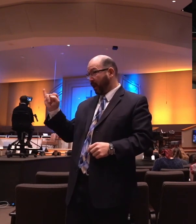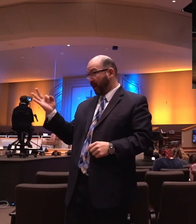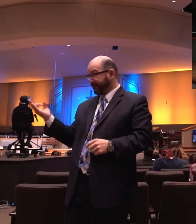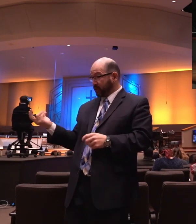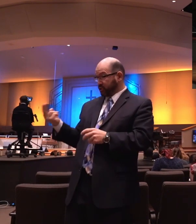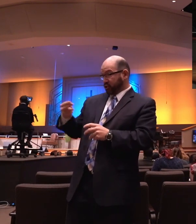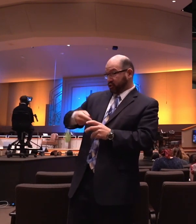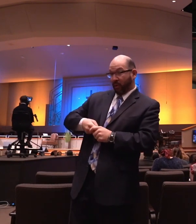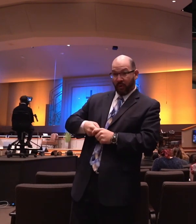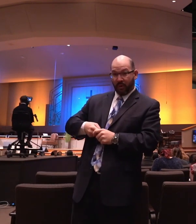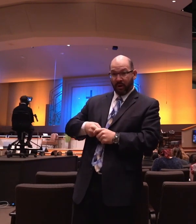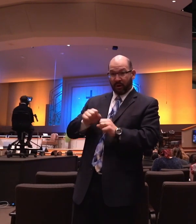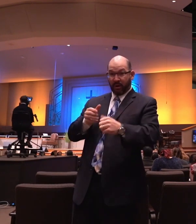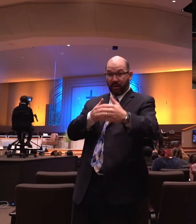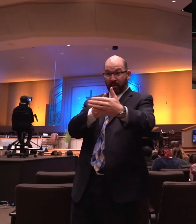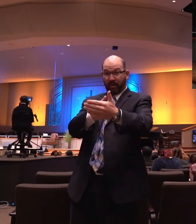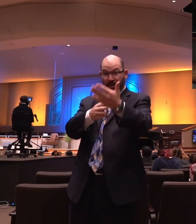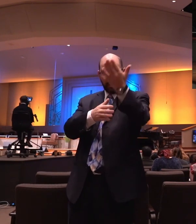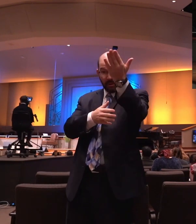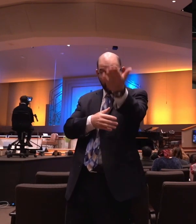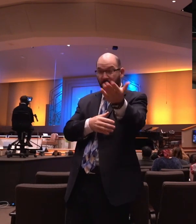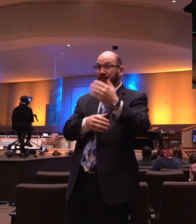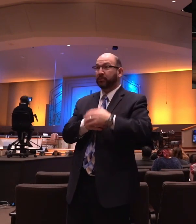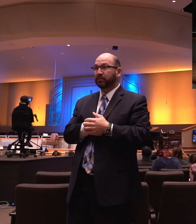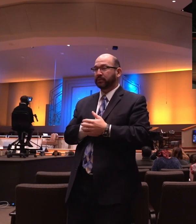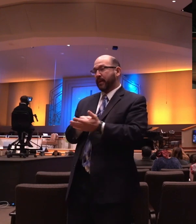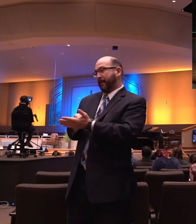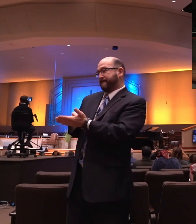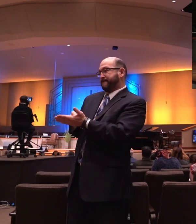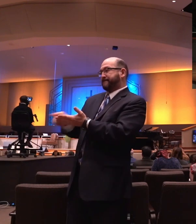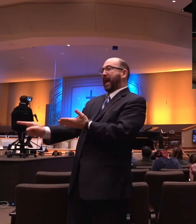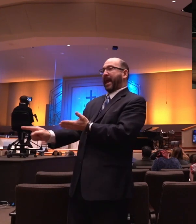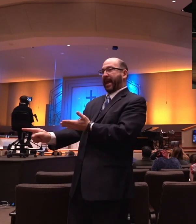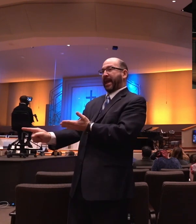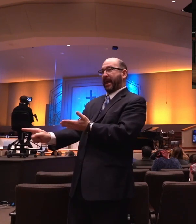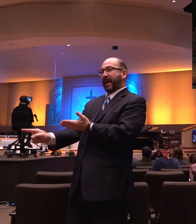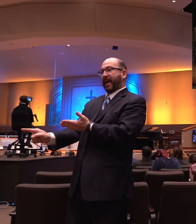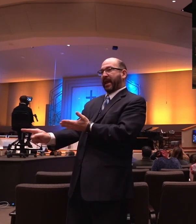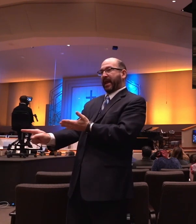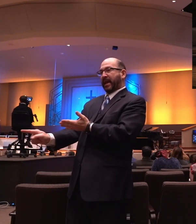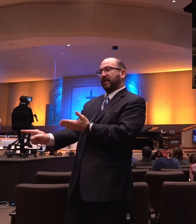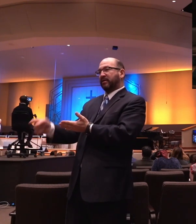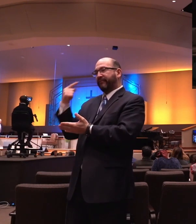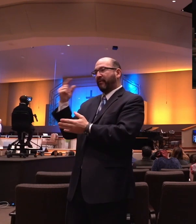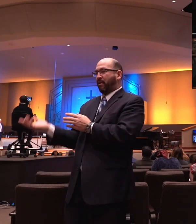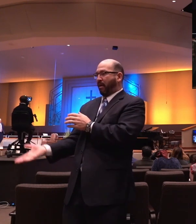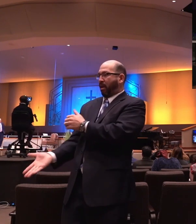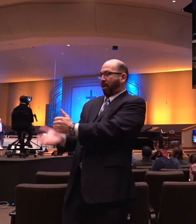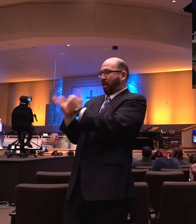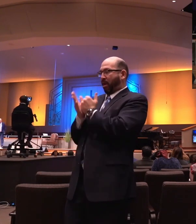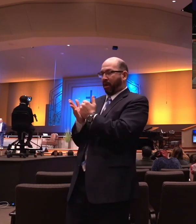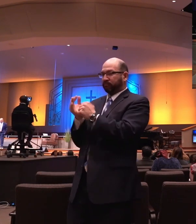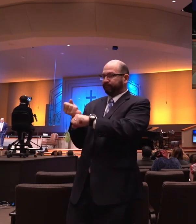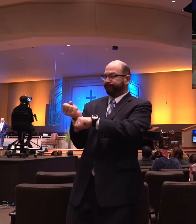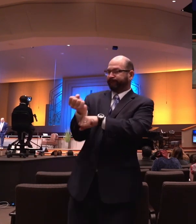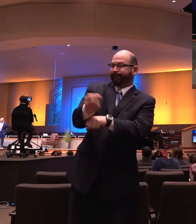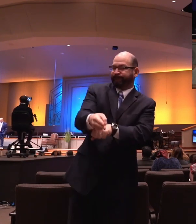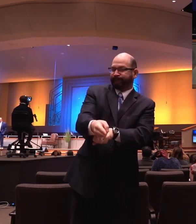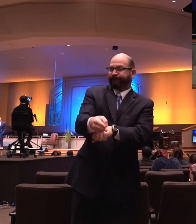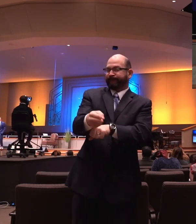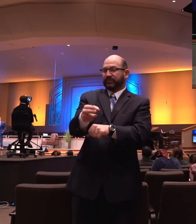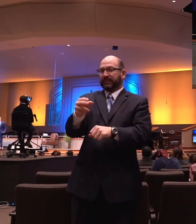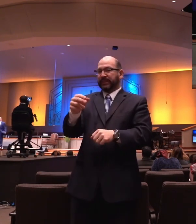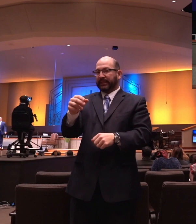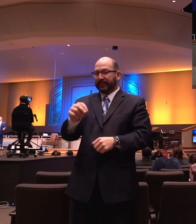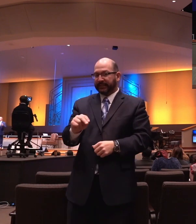good, he bribed, as it were, the king of Syria to defeat his other enemy. It's